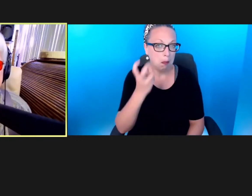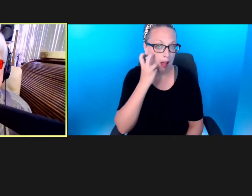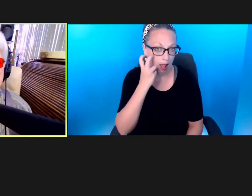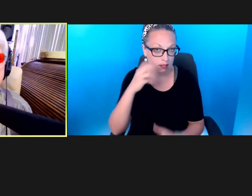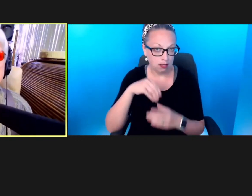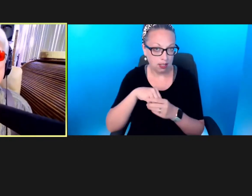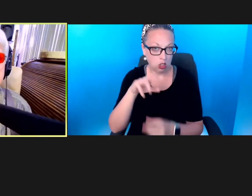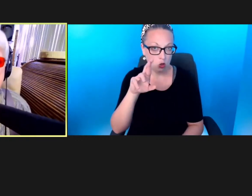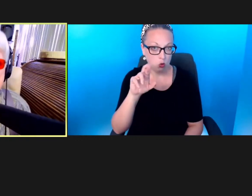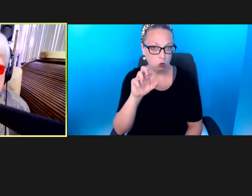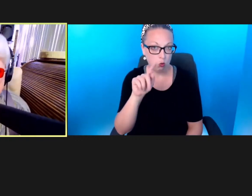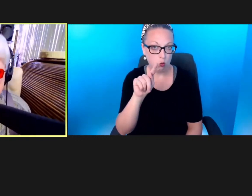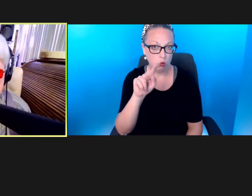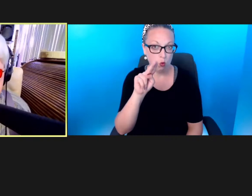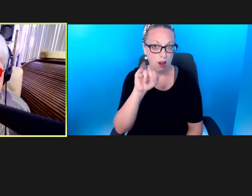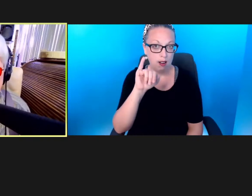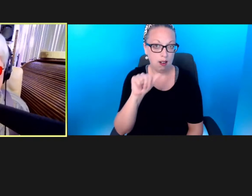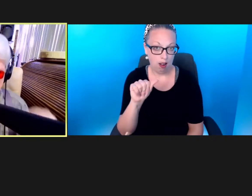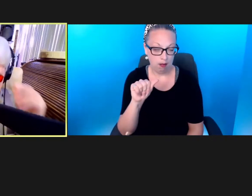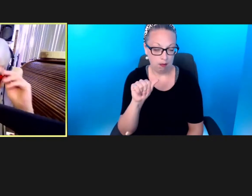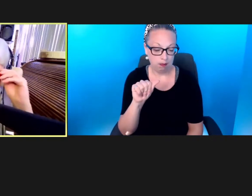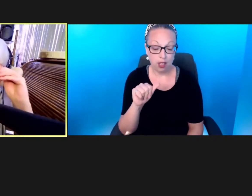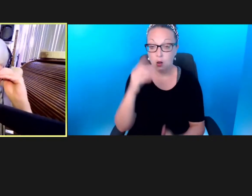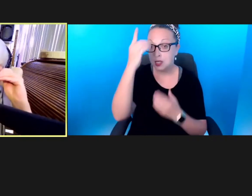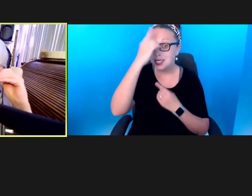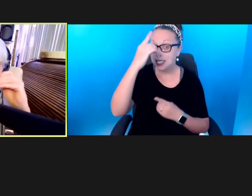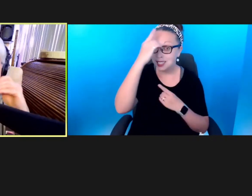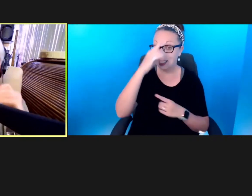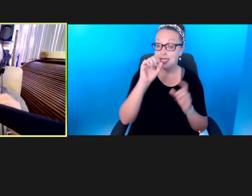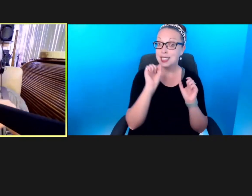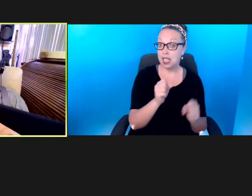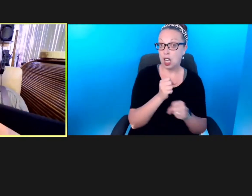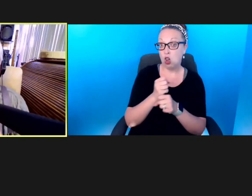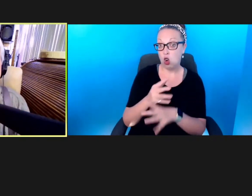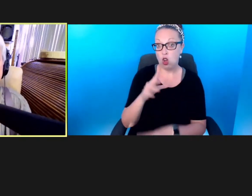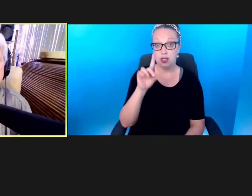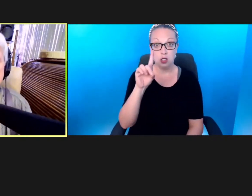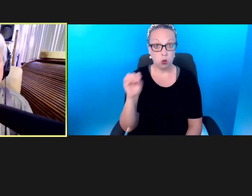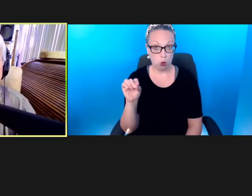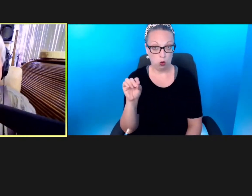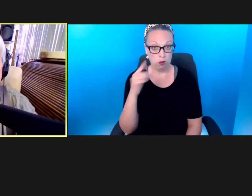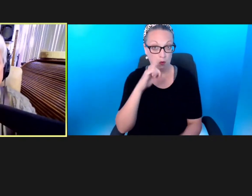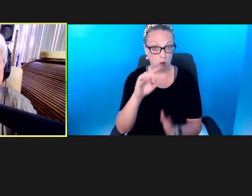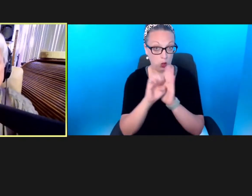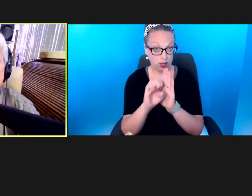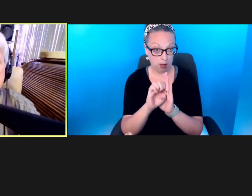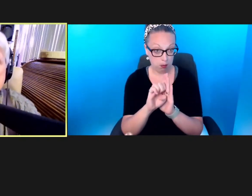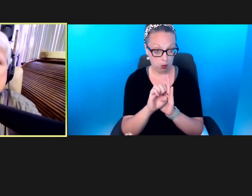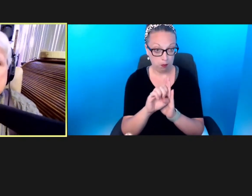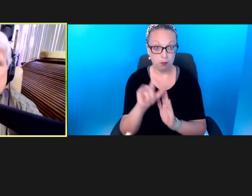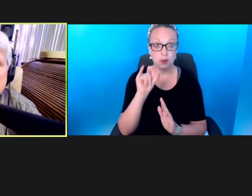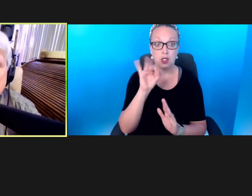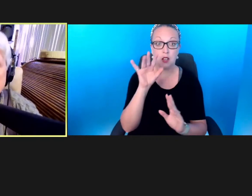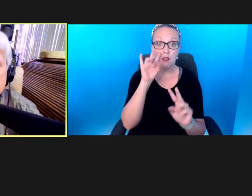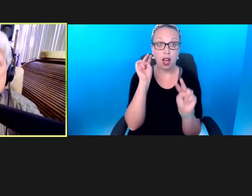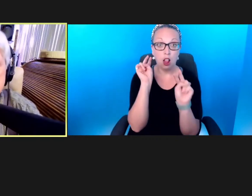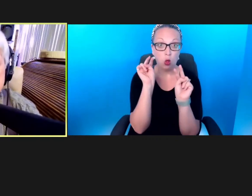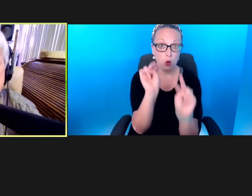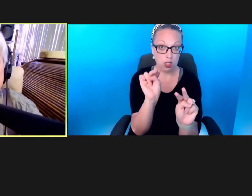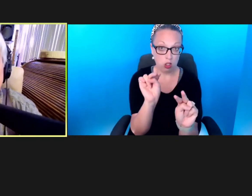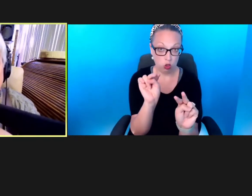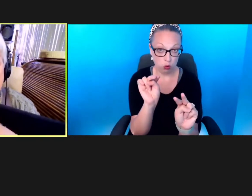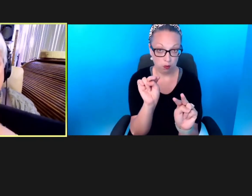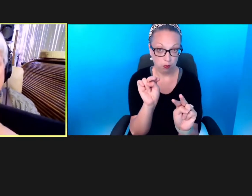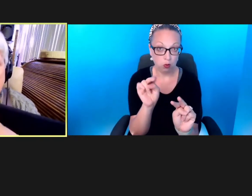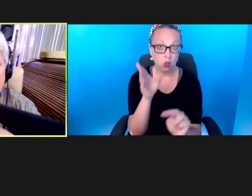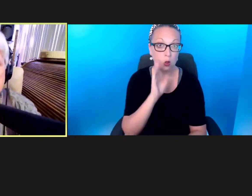Diseases can create disorders. For example, if I look at you, you're going to see